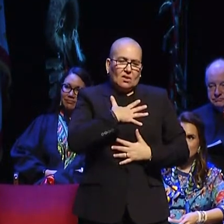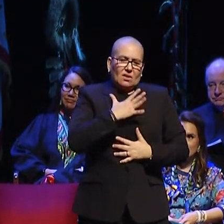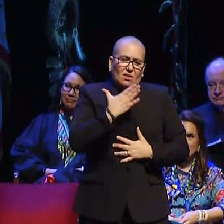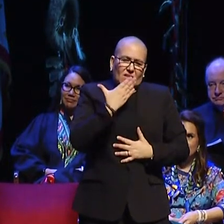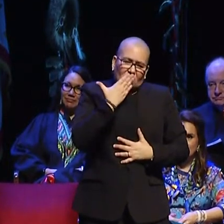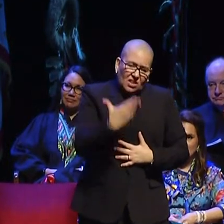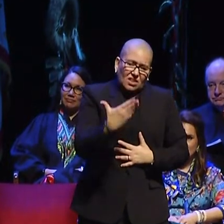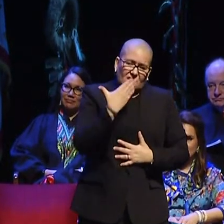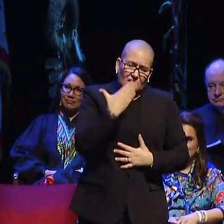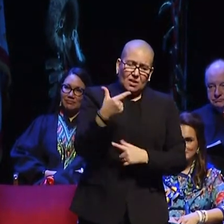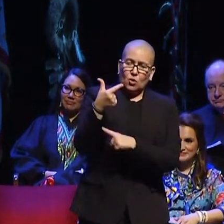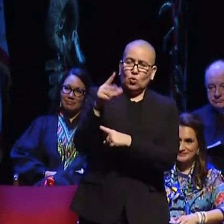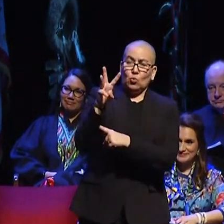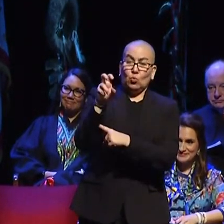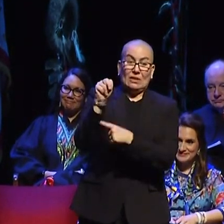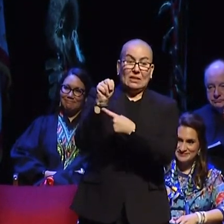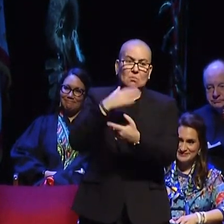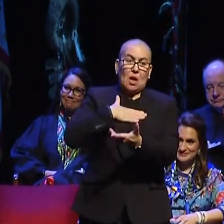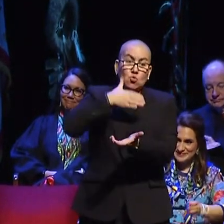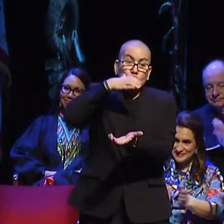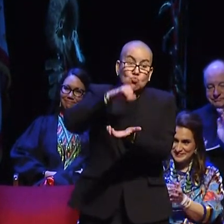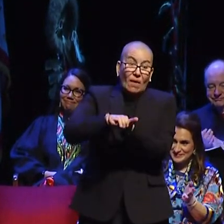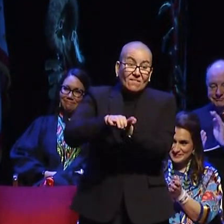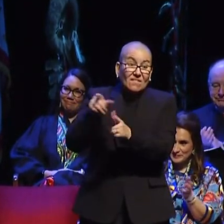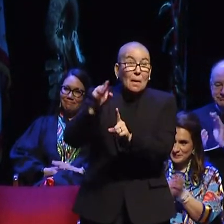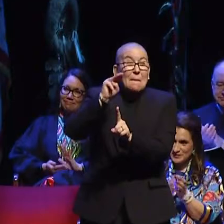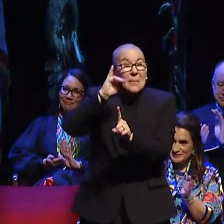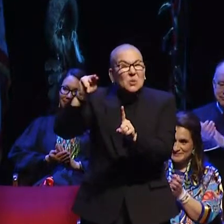wife, Minnesota's First Lady.